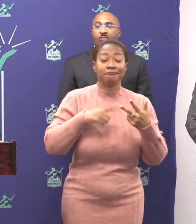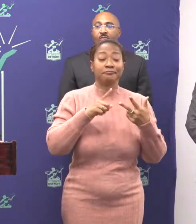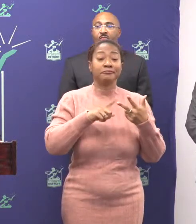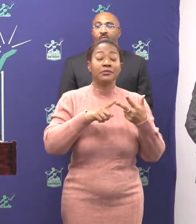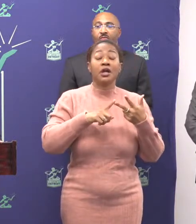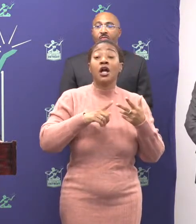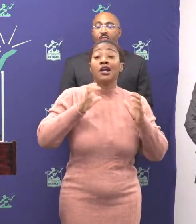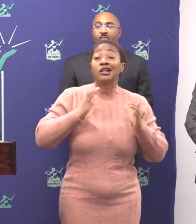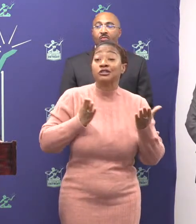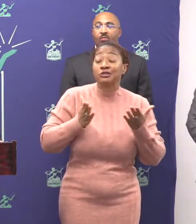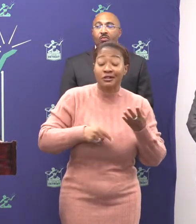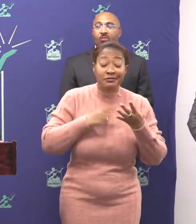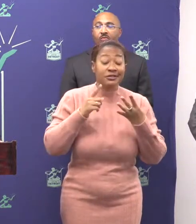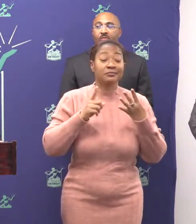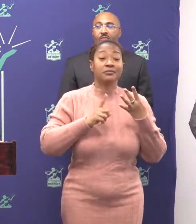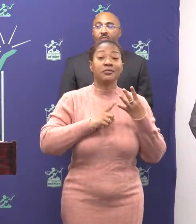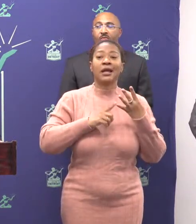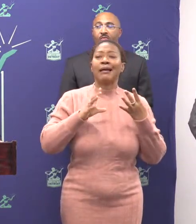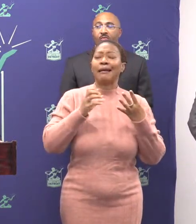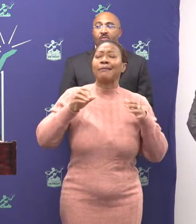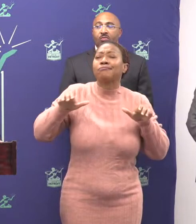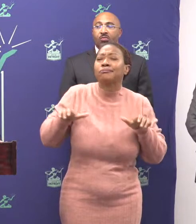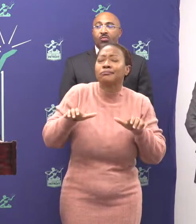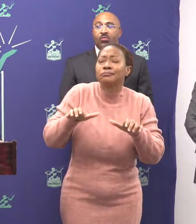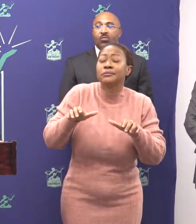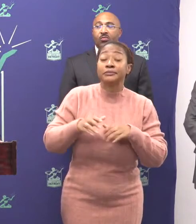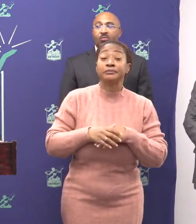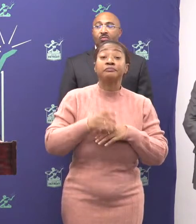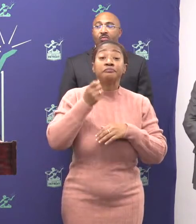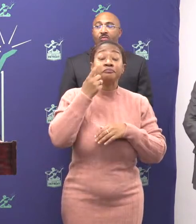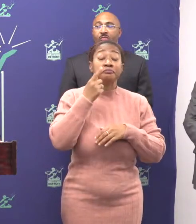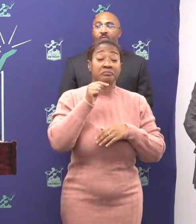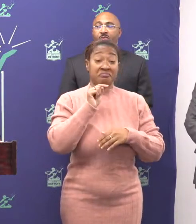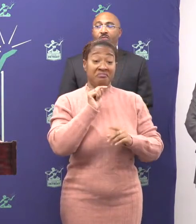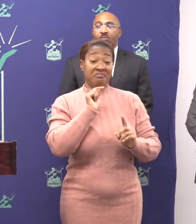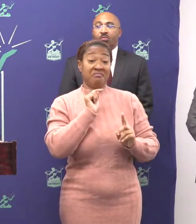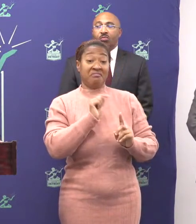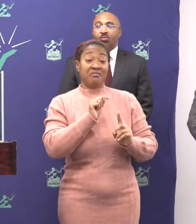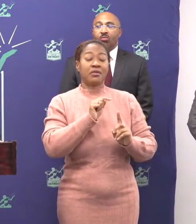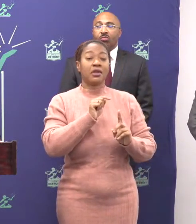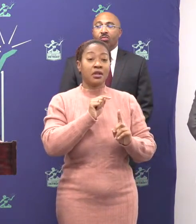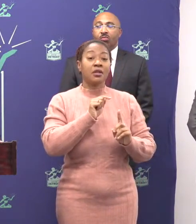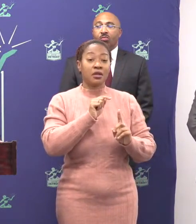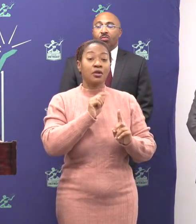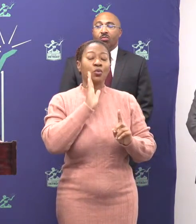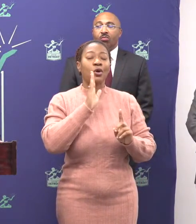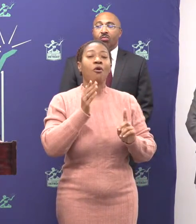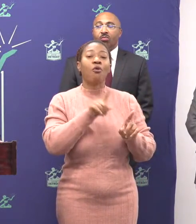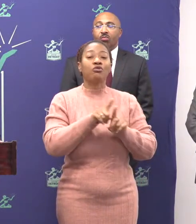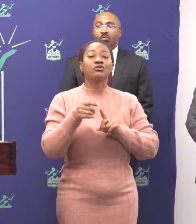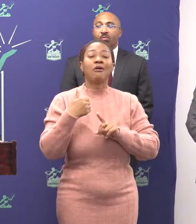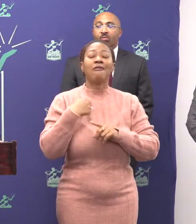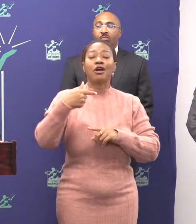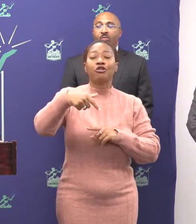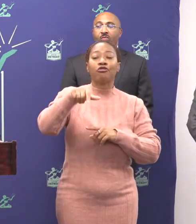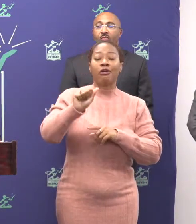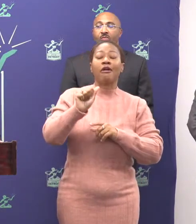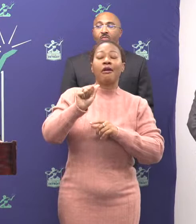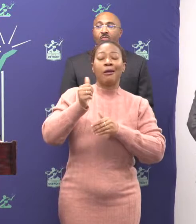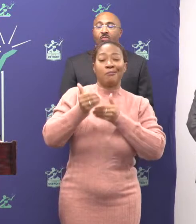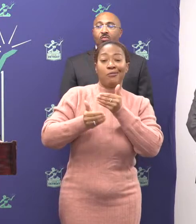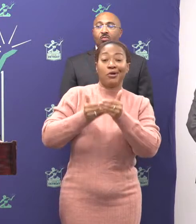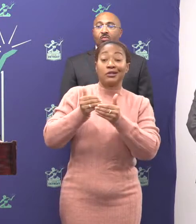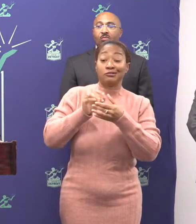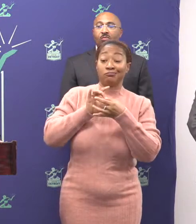service, and productivity. A muscular QA process working in concert